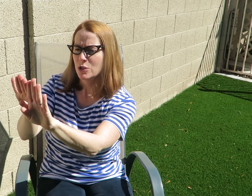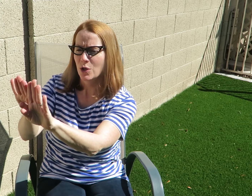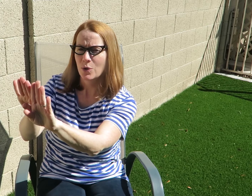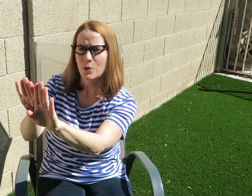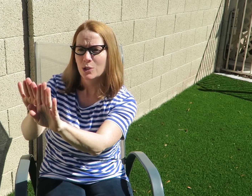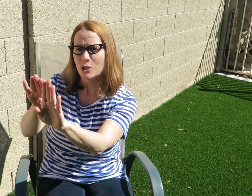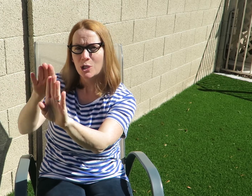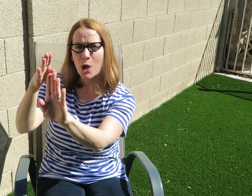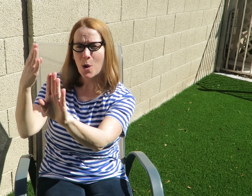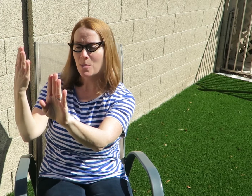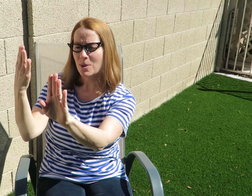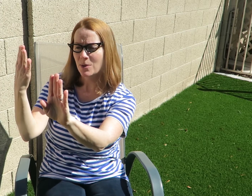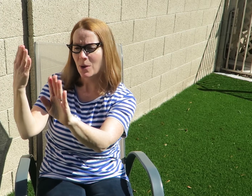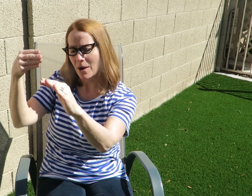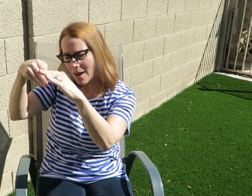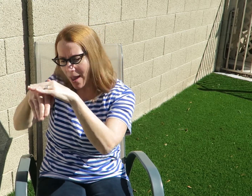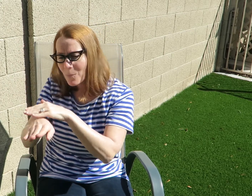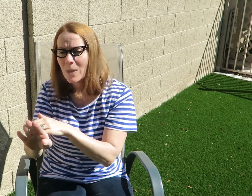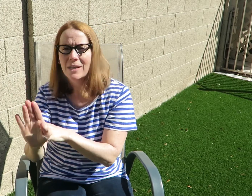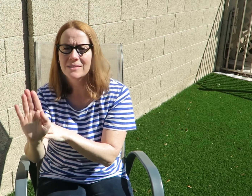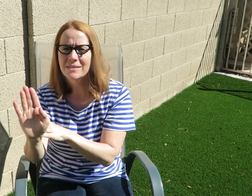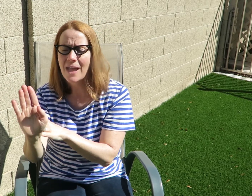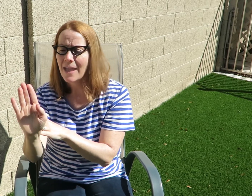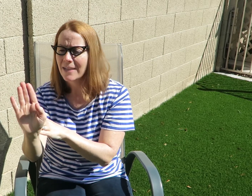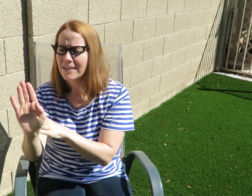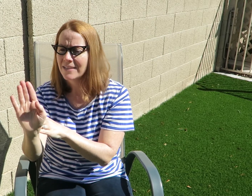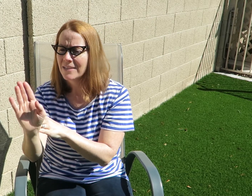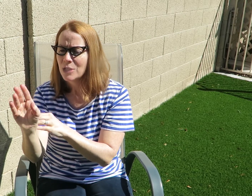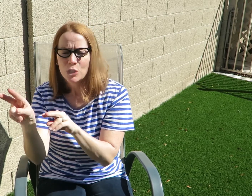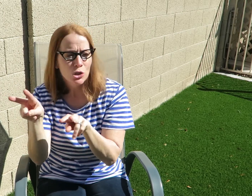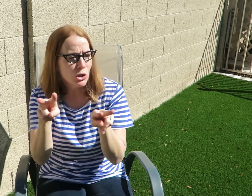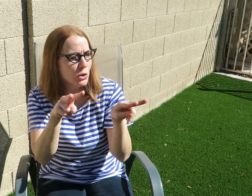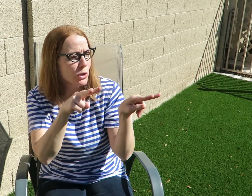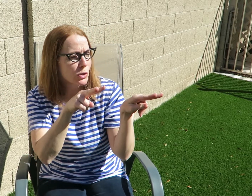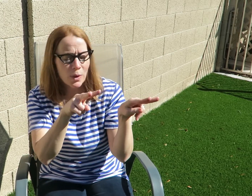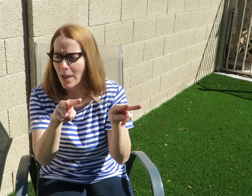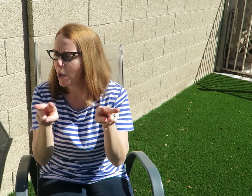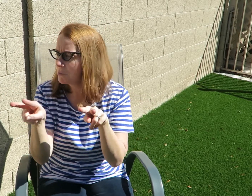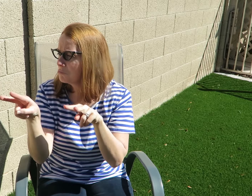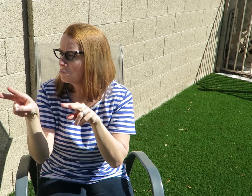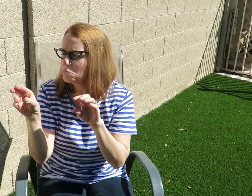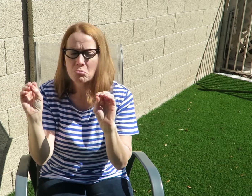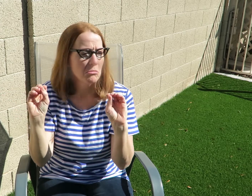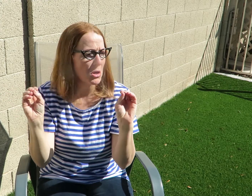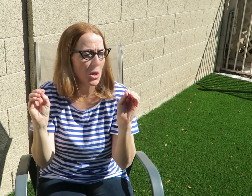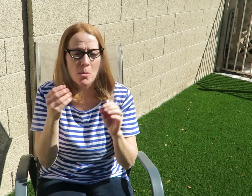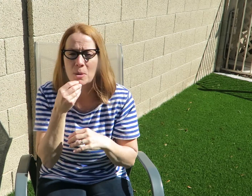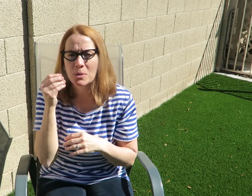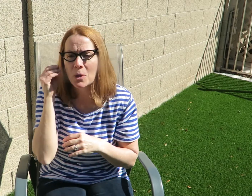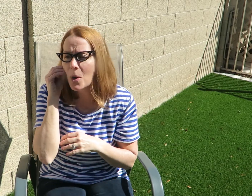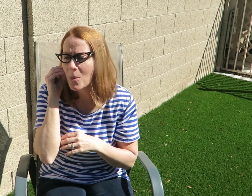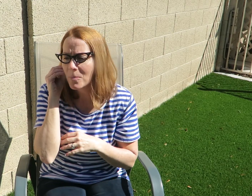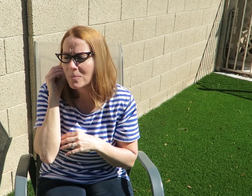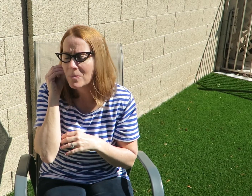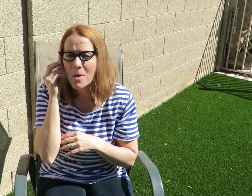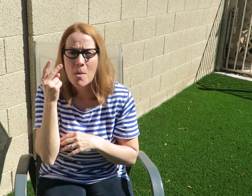So she opened the door and went inside. She looked around, nobody was home. But